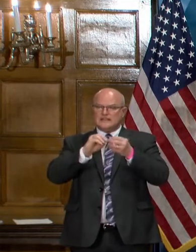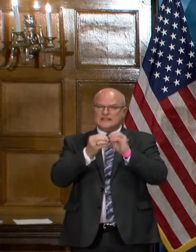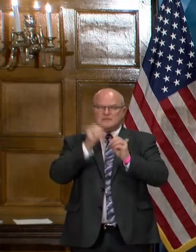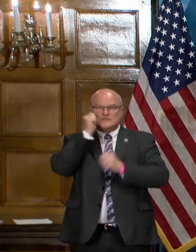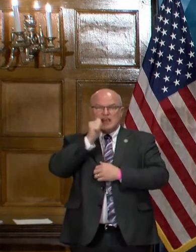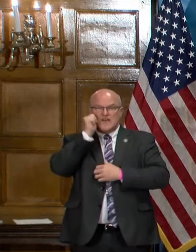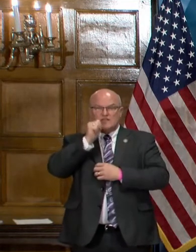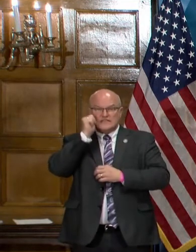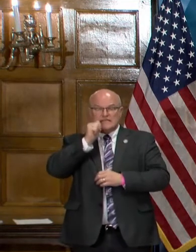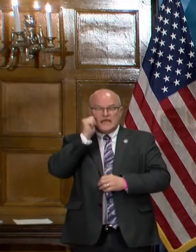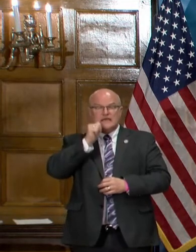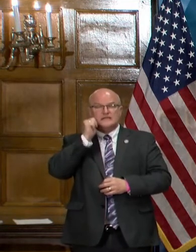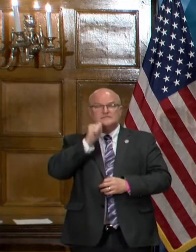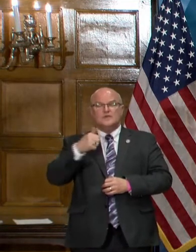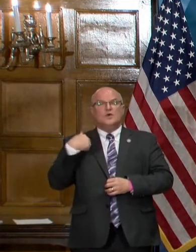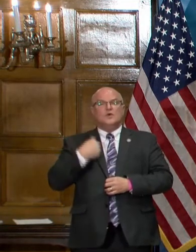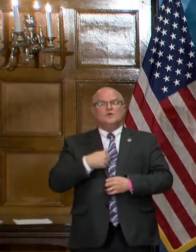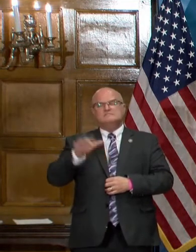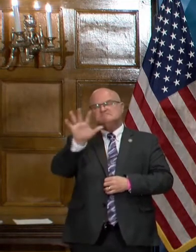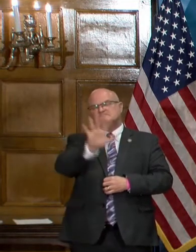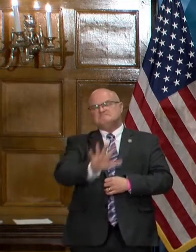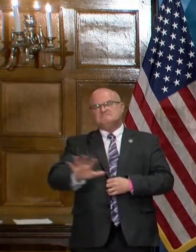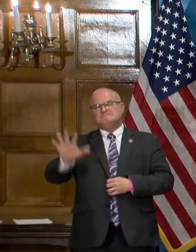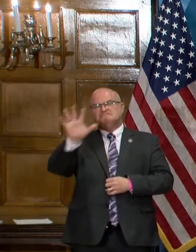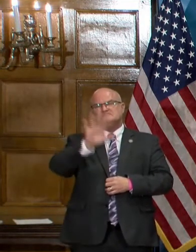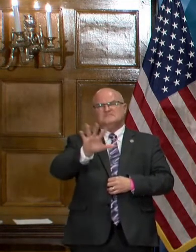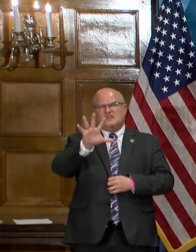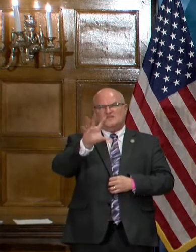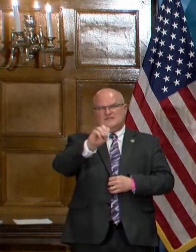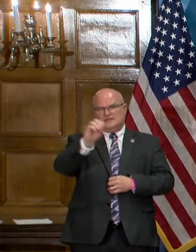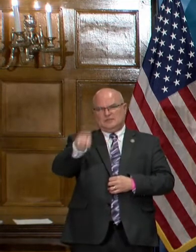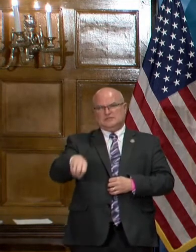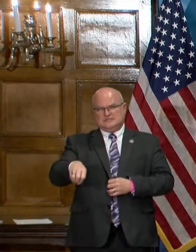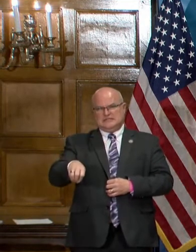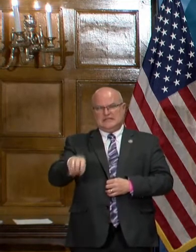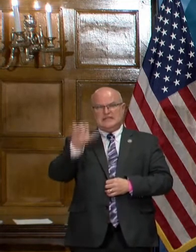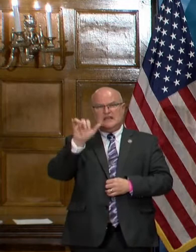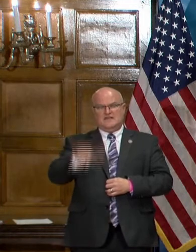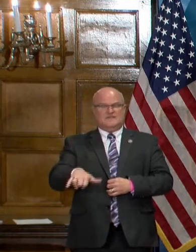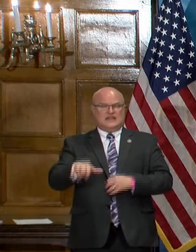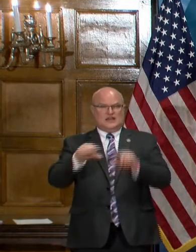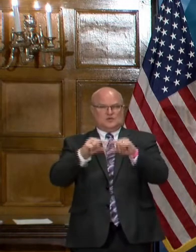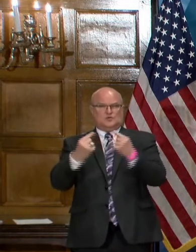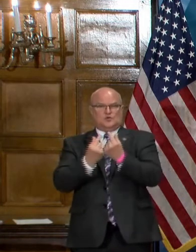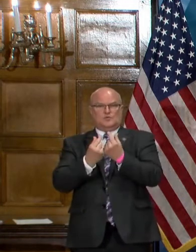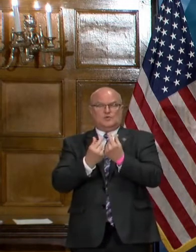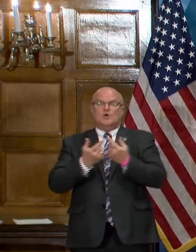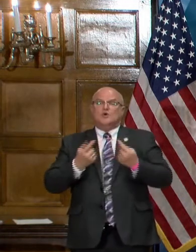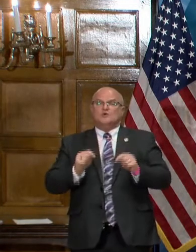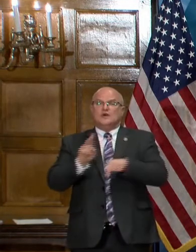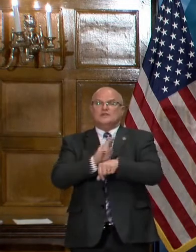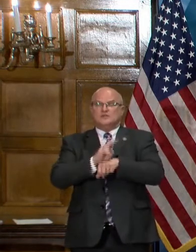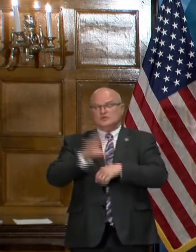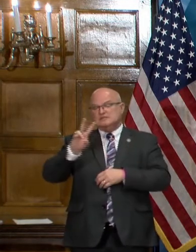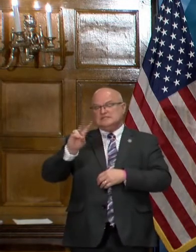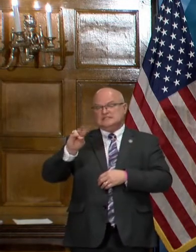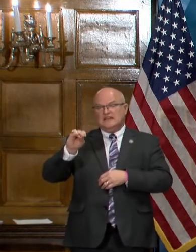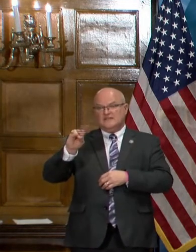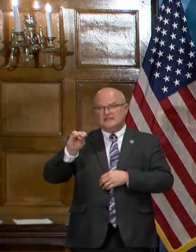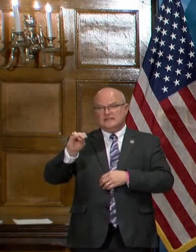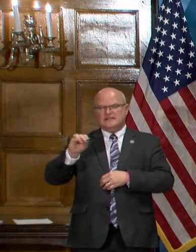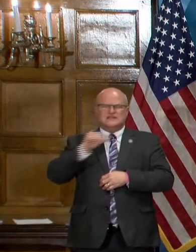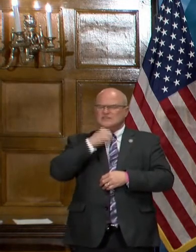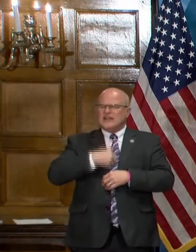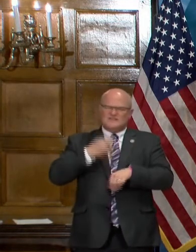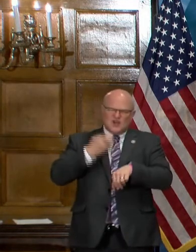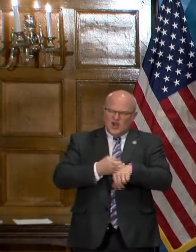through the demographics, that we're somewhere around 50% of that demographic. You know, we were trying to use 70, but we don't have